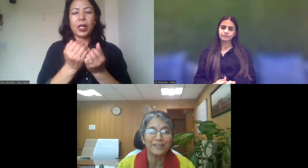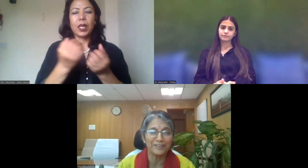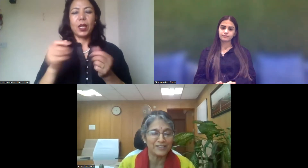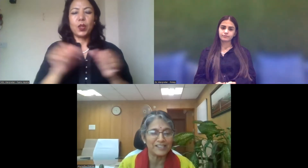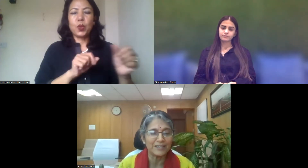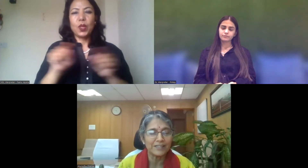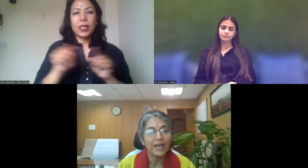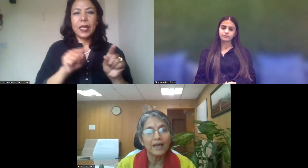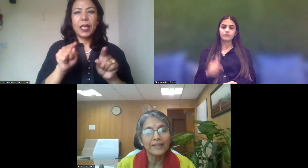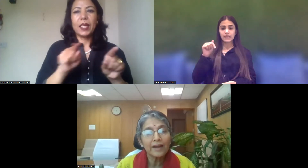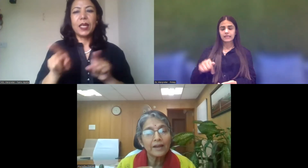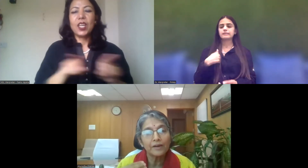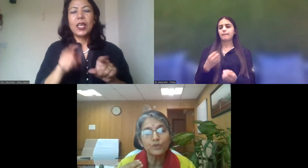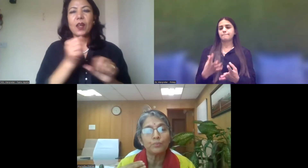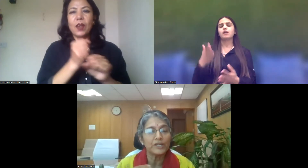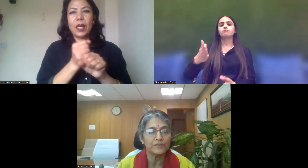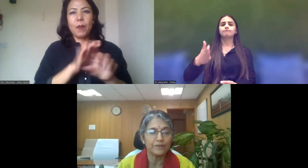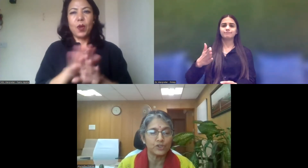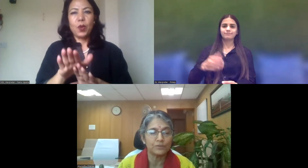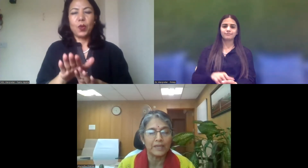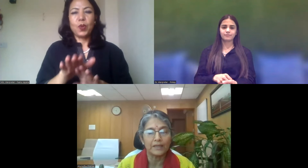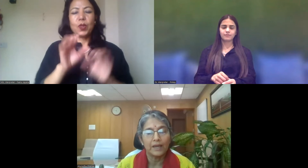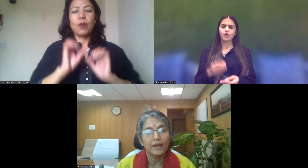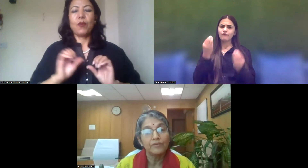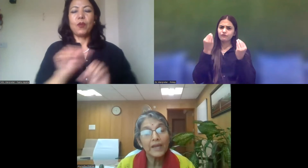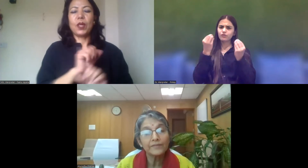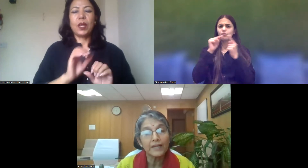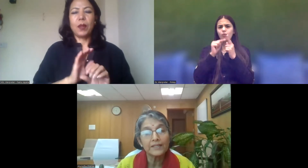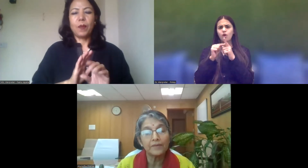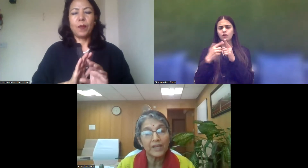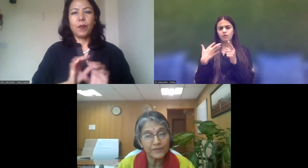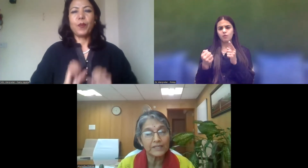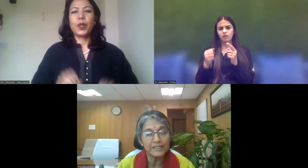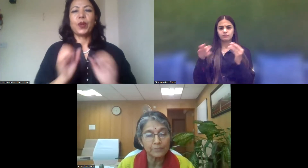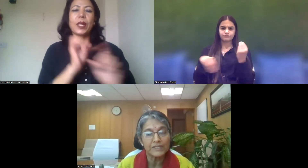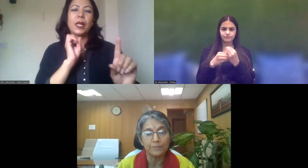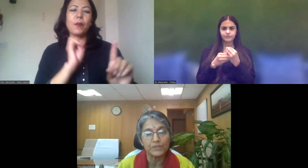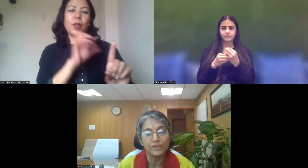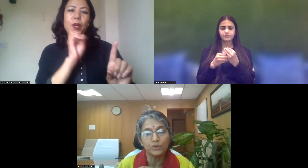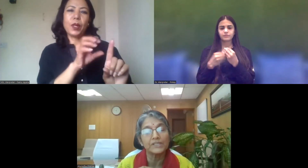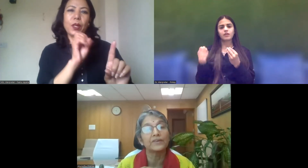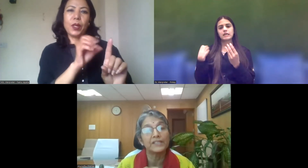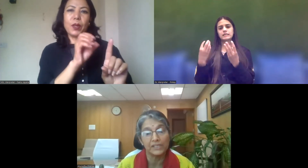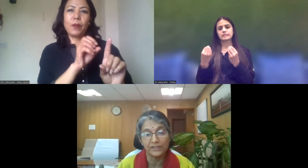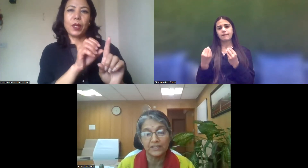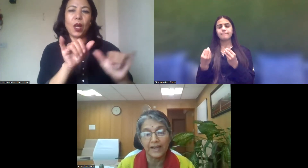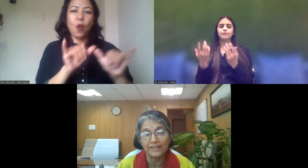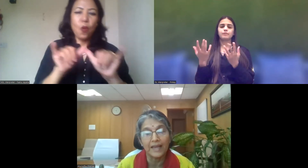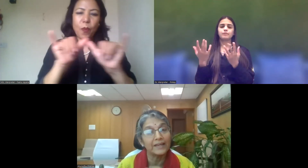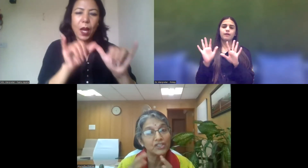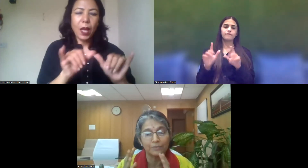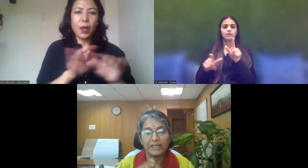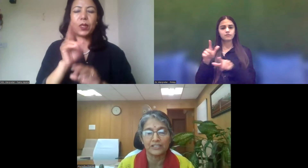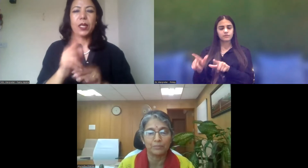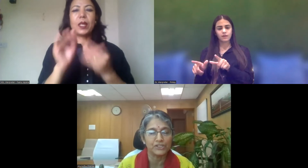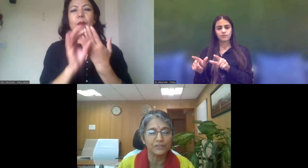of my congratulations. There are a few points which I want to make. We have taken some steps to integrate children's rights